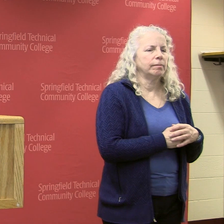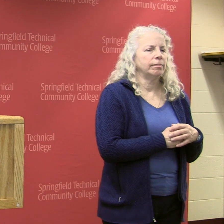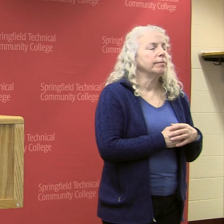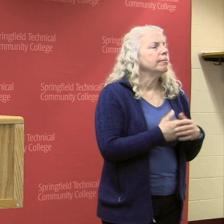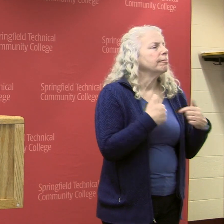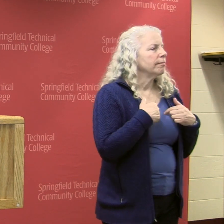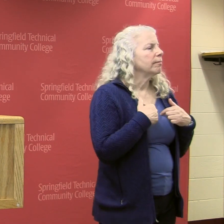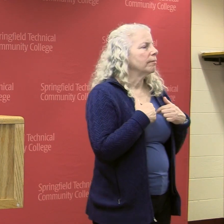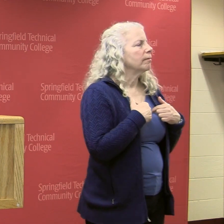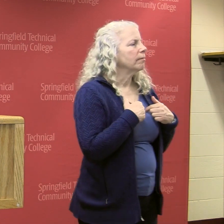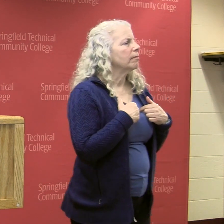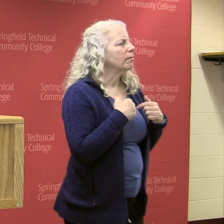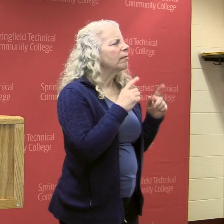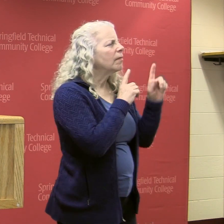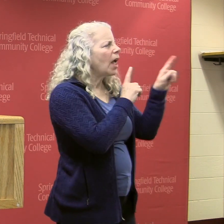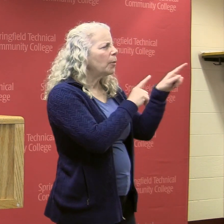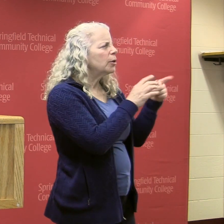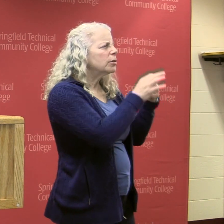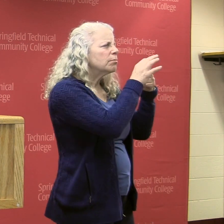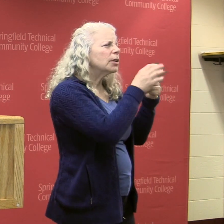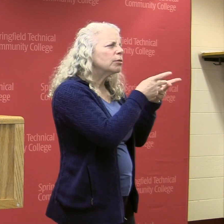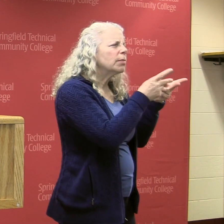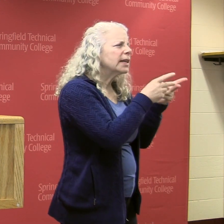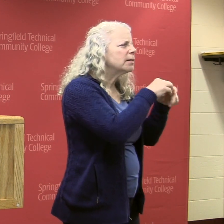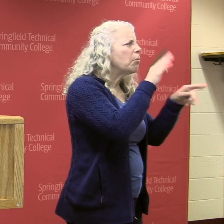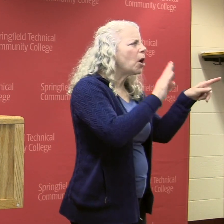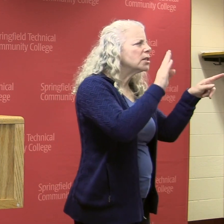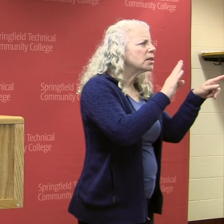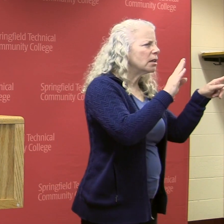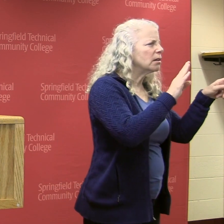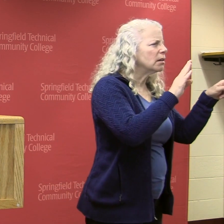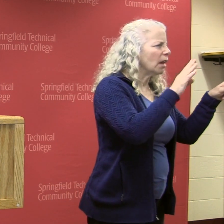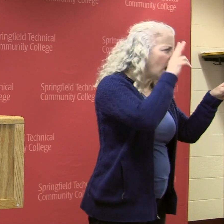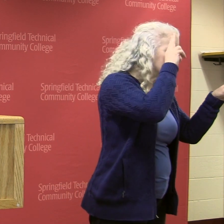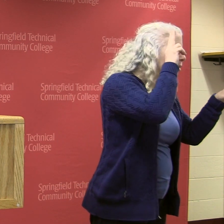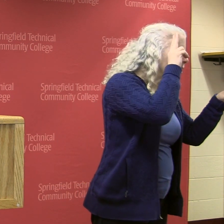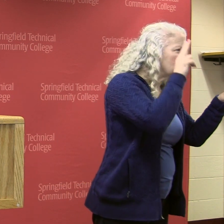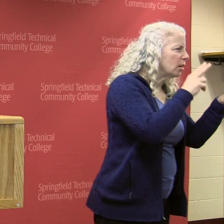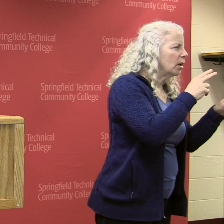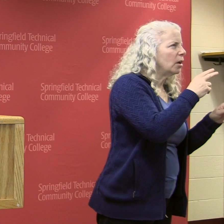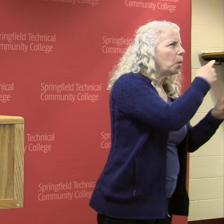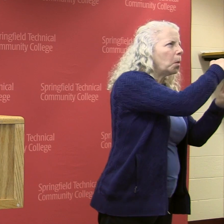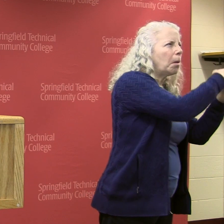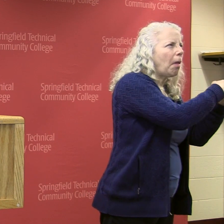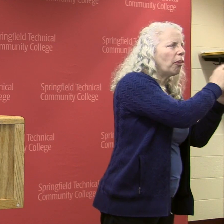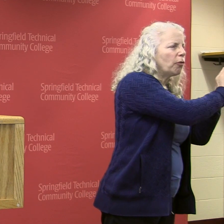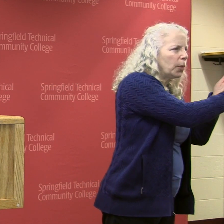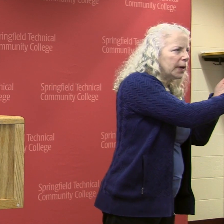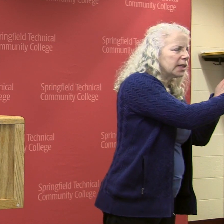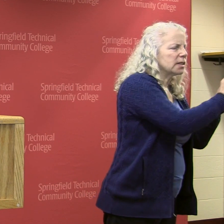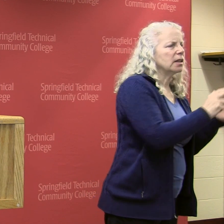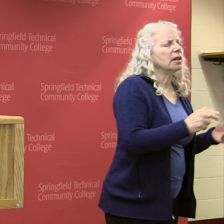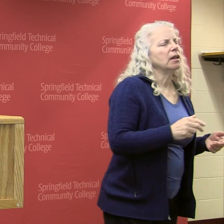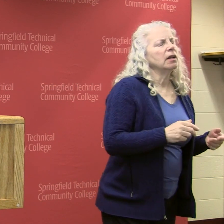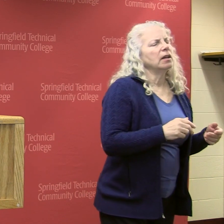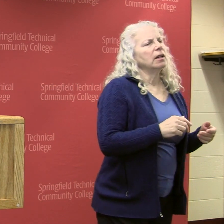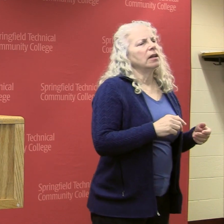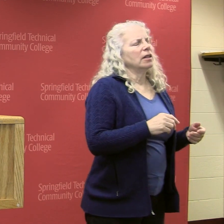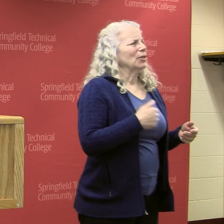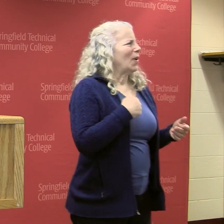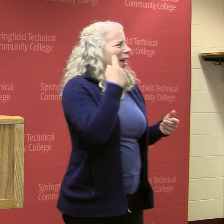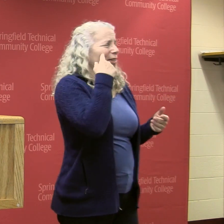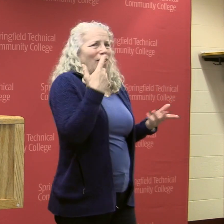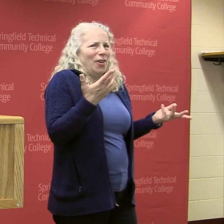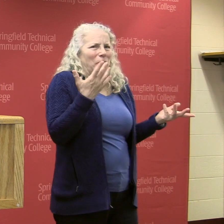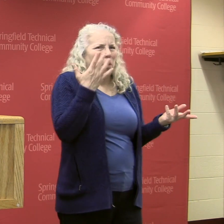I went to a mental facility in Boston for about a month and 3 weeks. My thoughts were, where am I? What did I do to